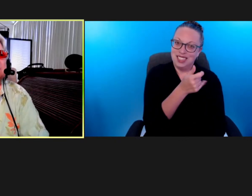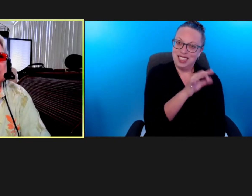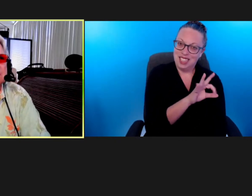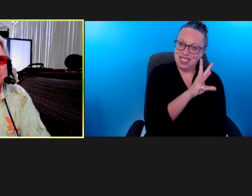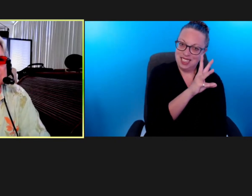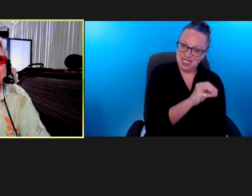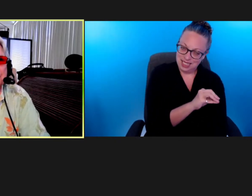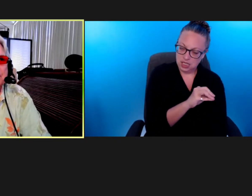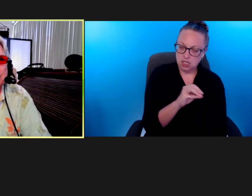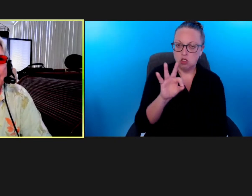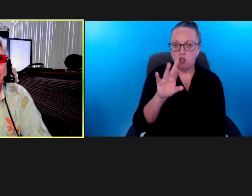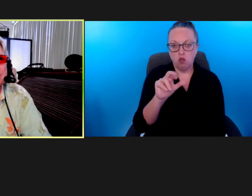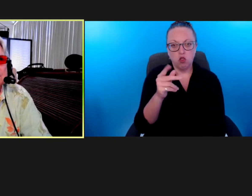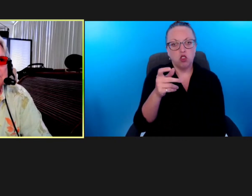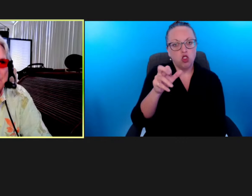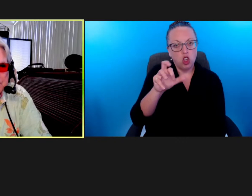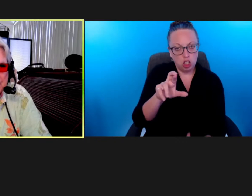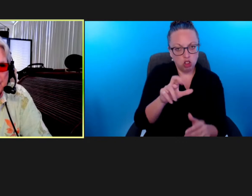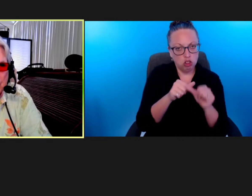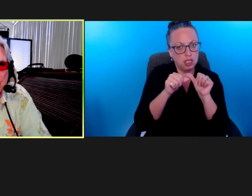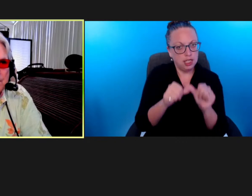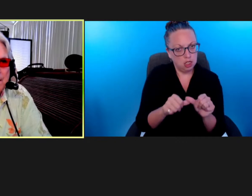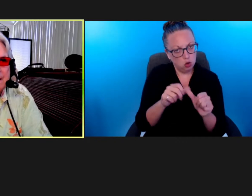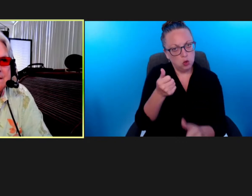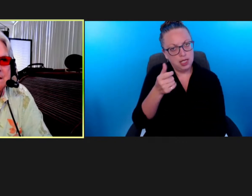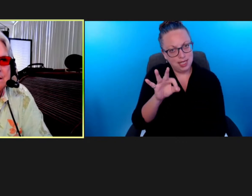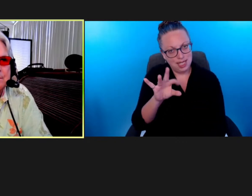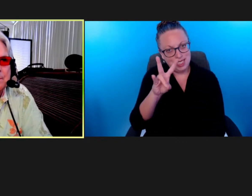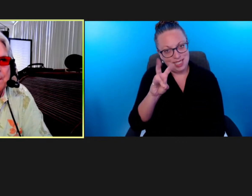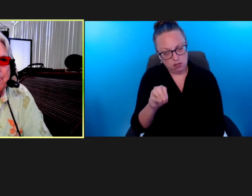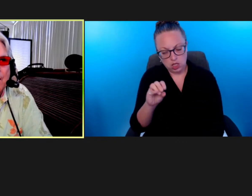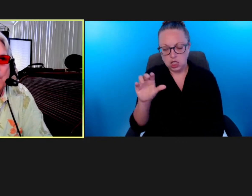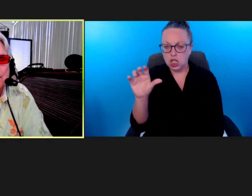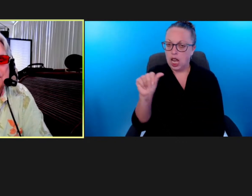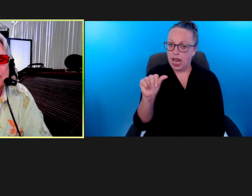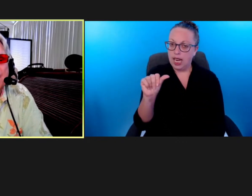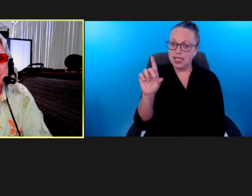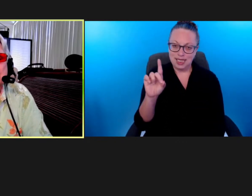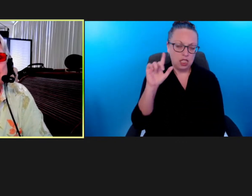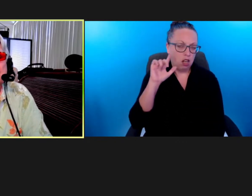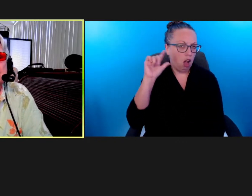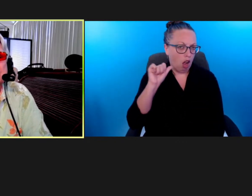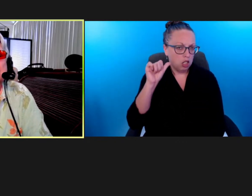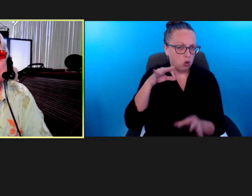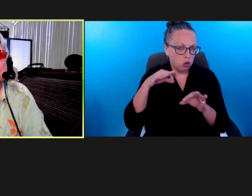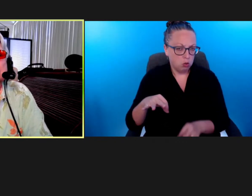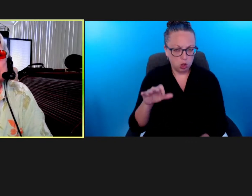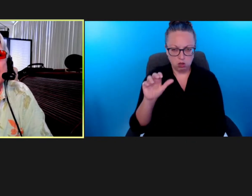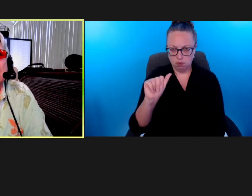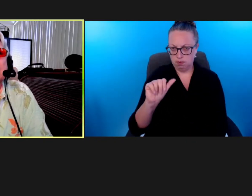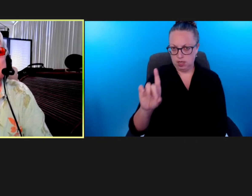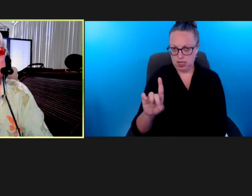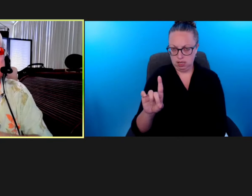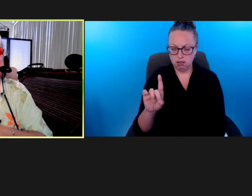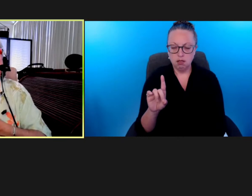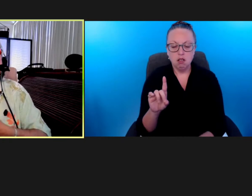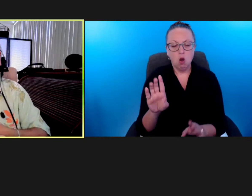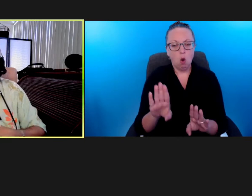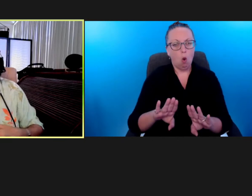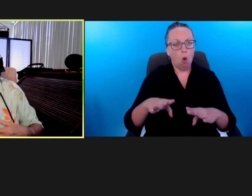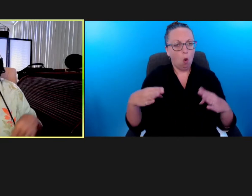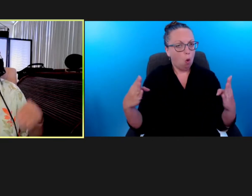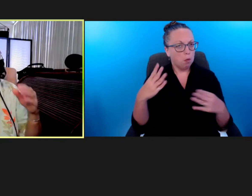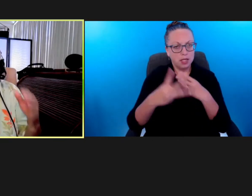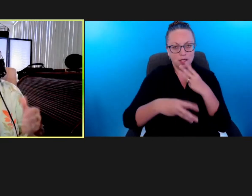the 70s. Audio description, or AD, opens a vast world of the visual and can offer